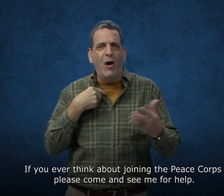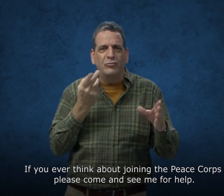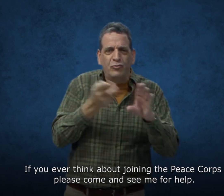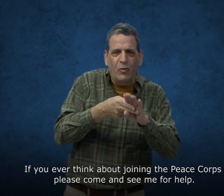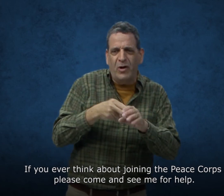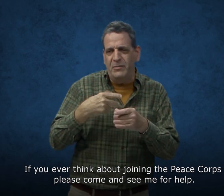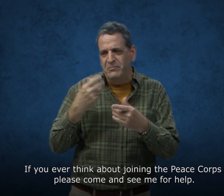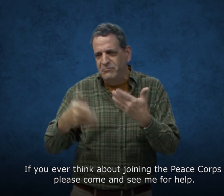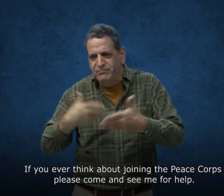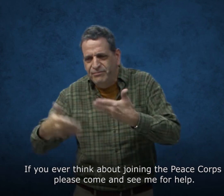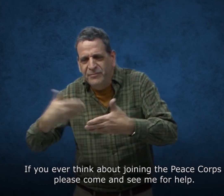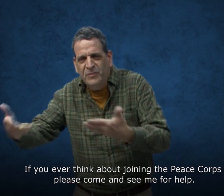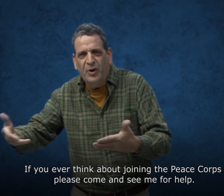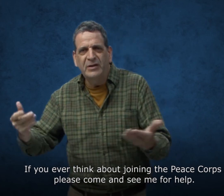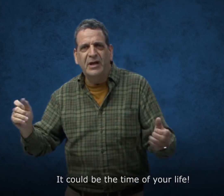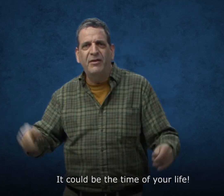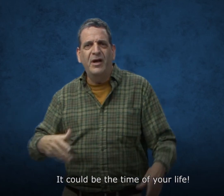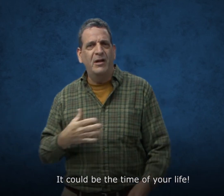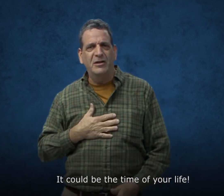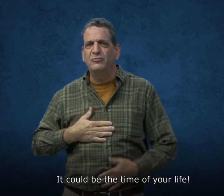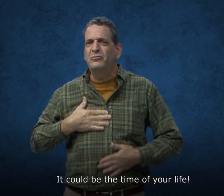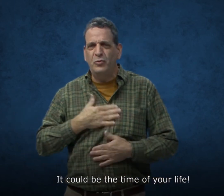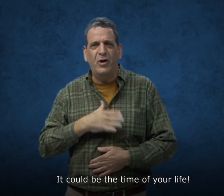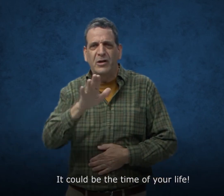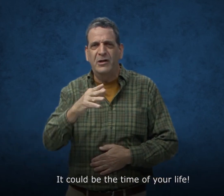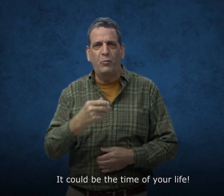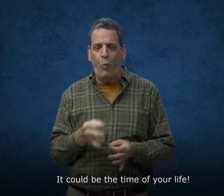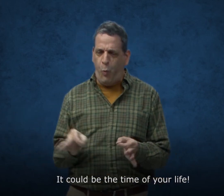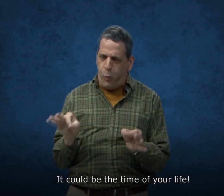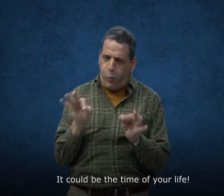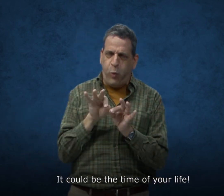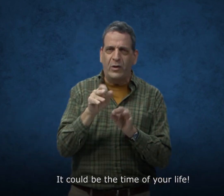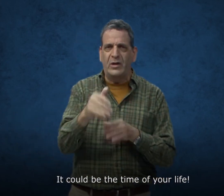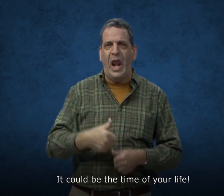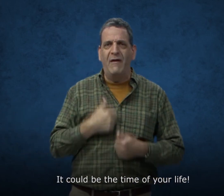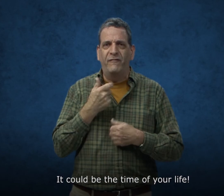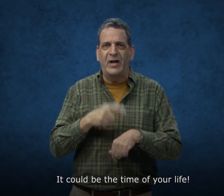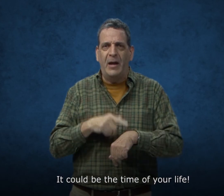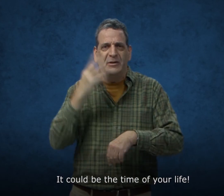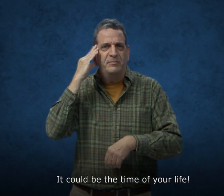It could be the time of your life.